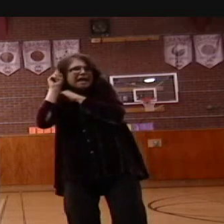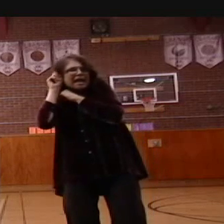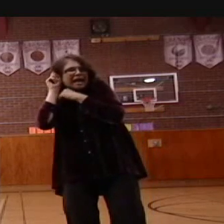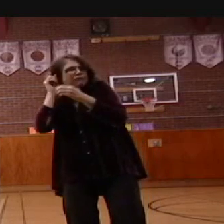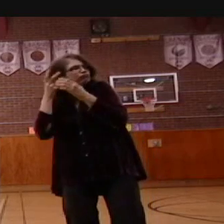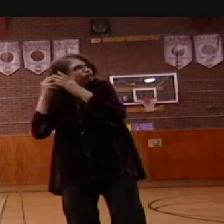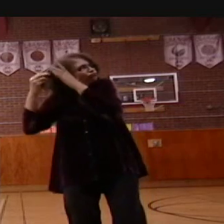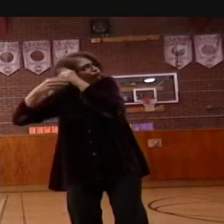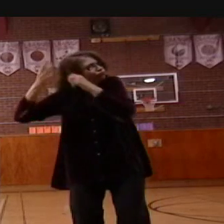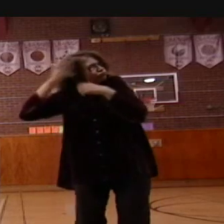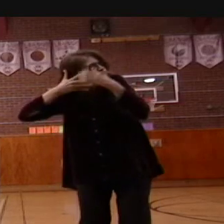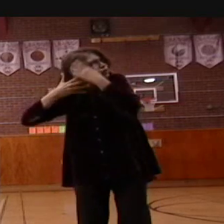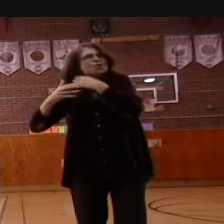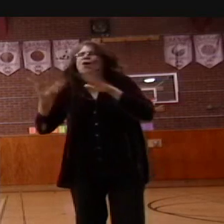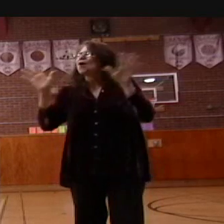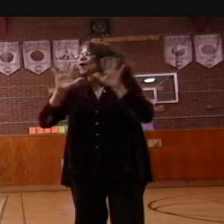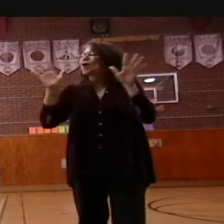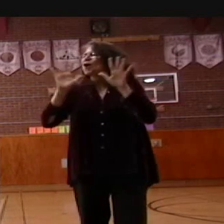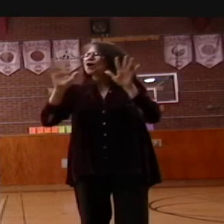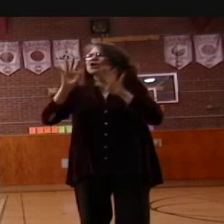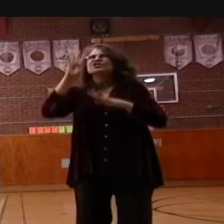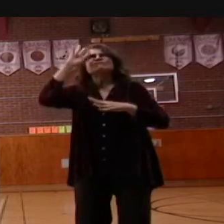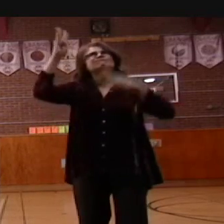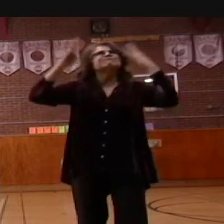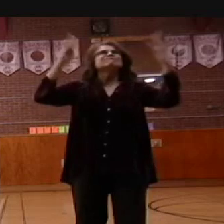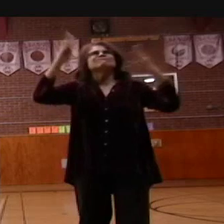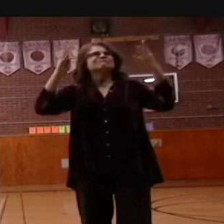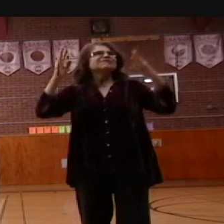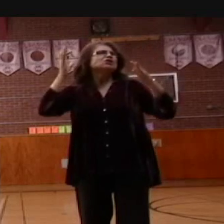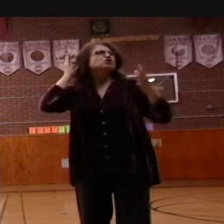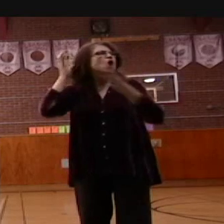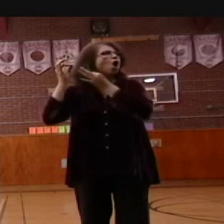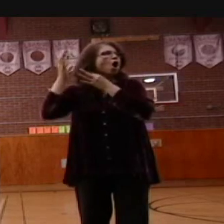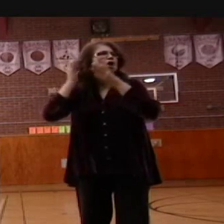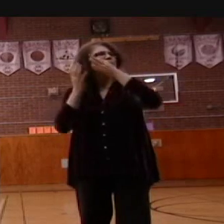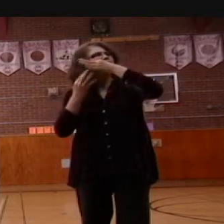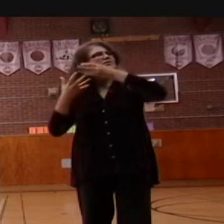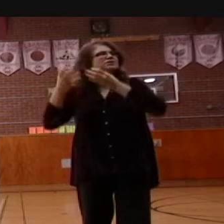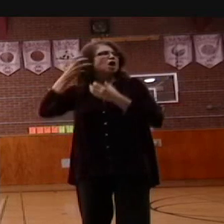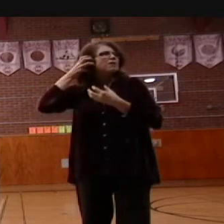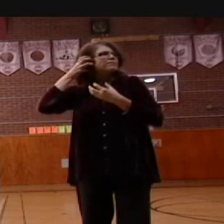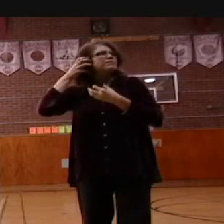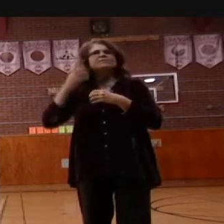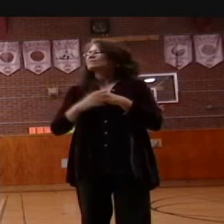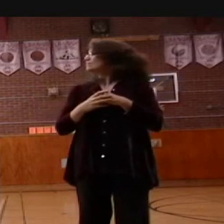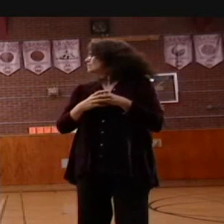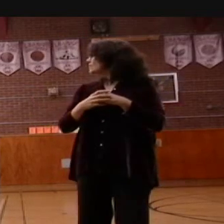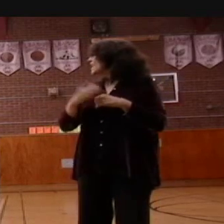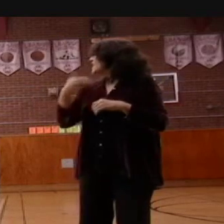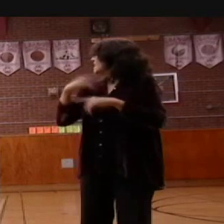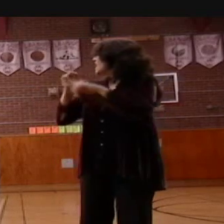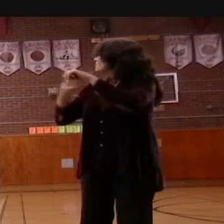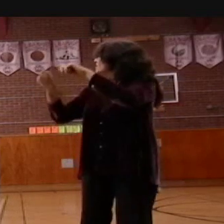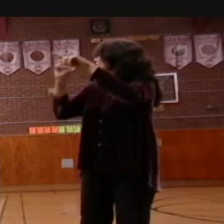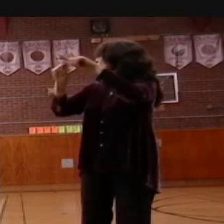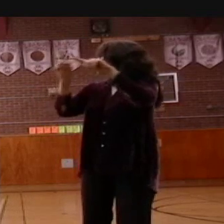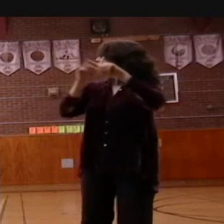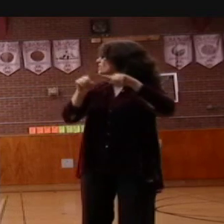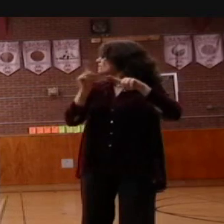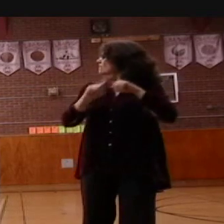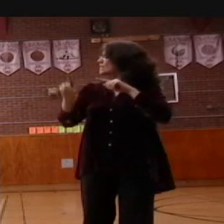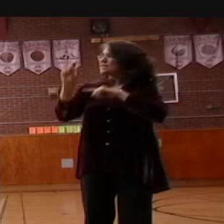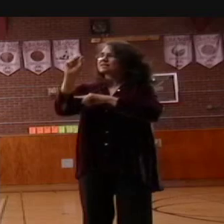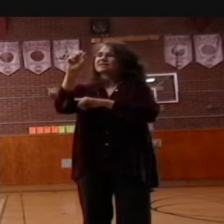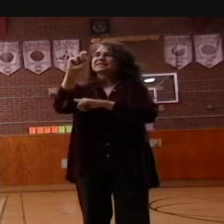clever charms to fit over them. Haley has many different styles and there's everything from